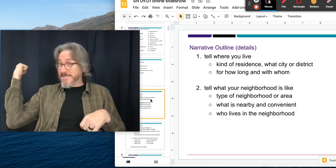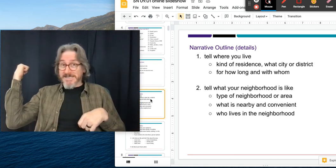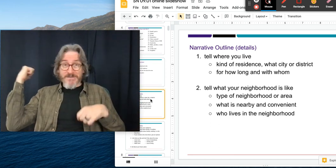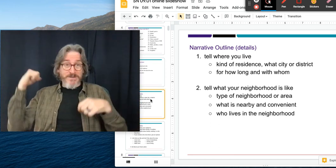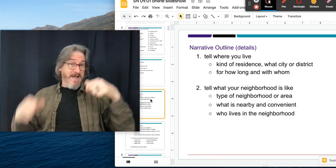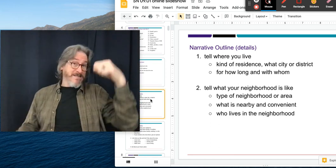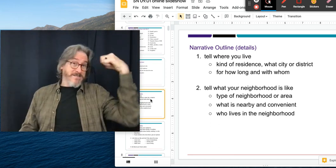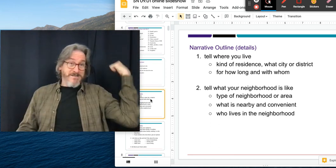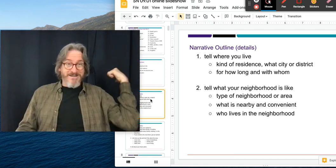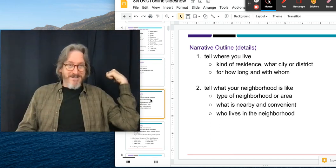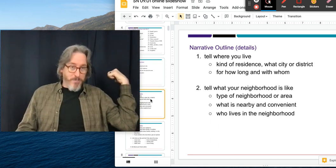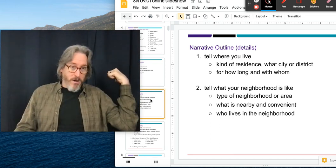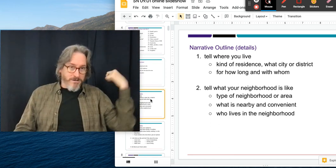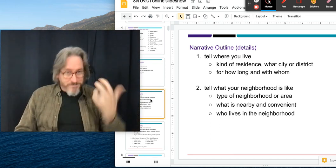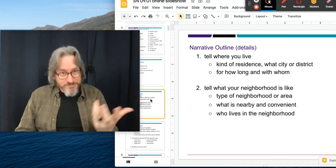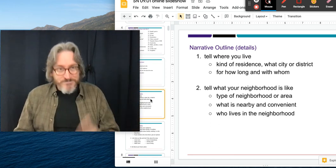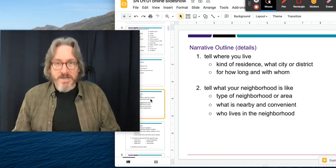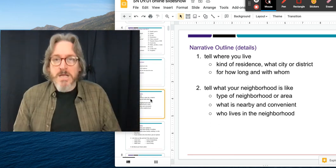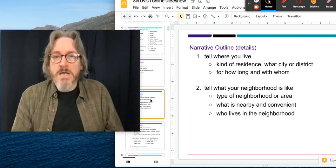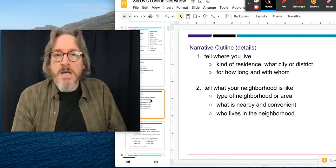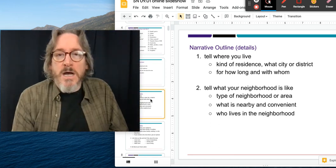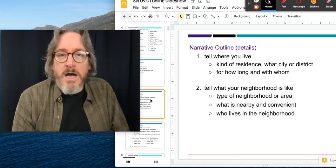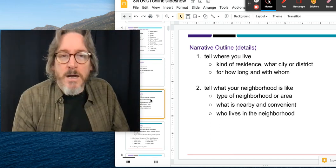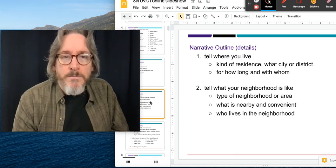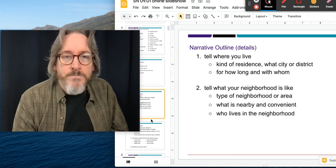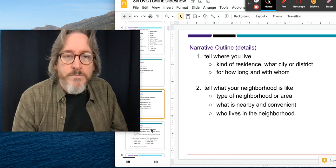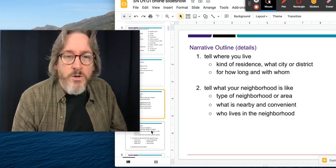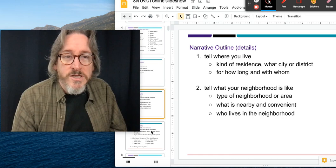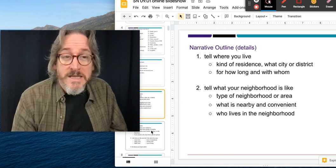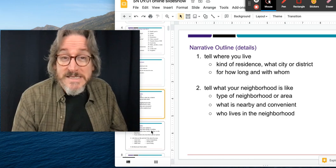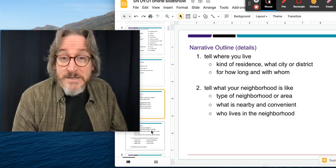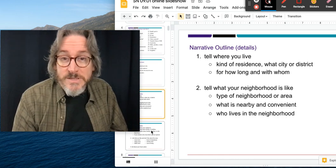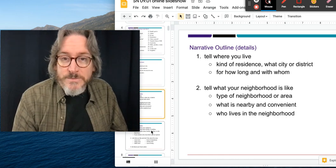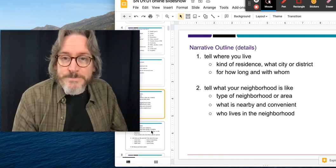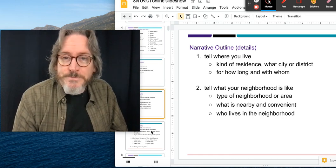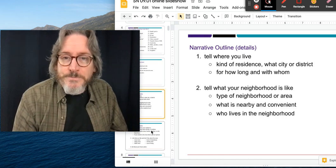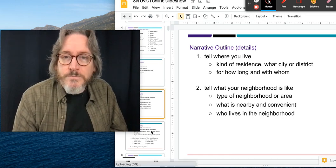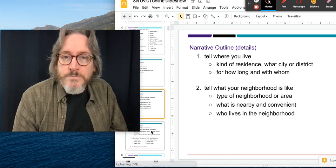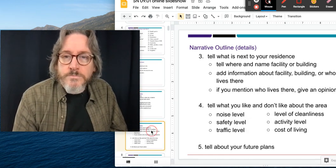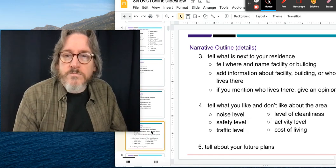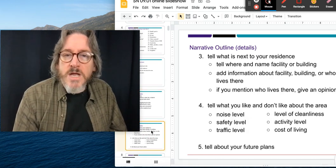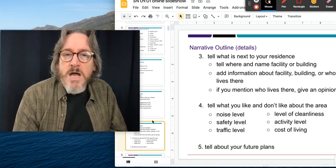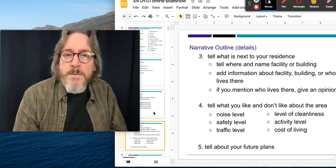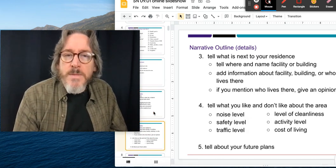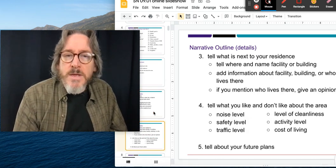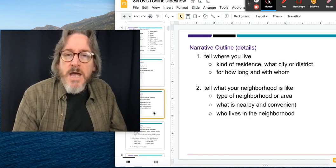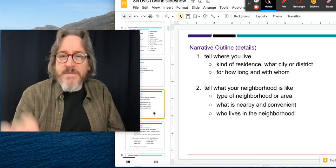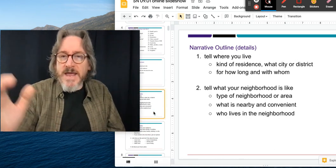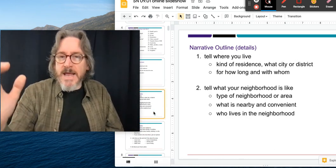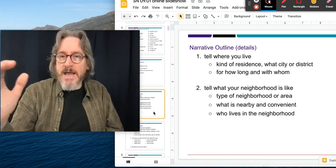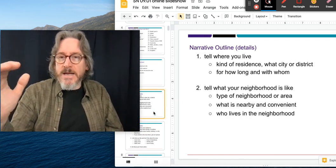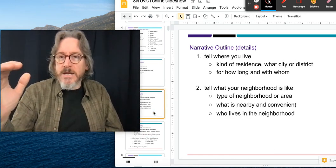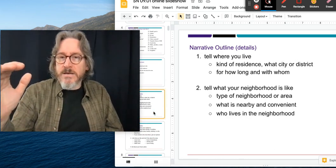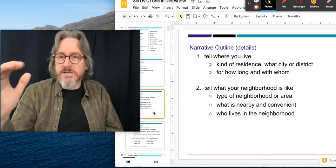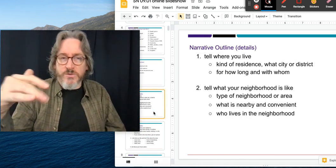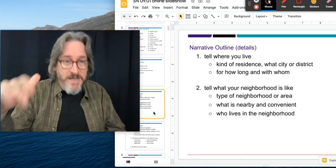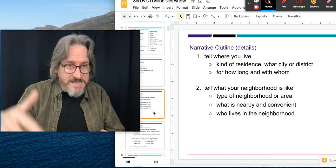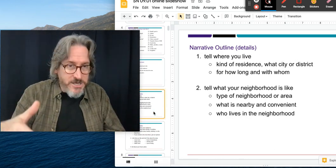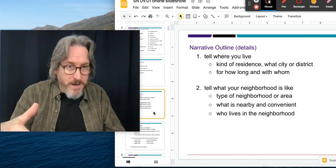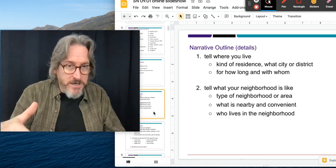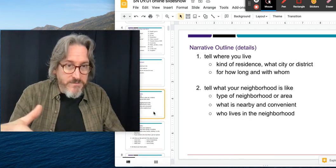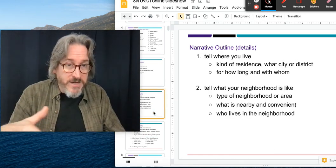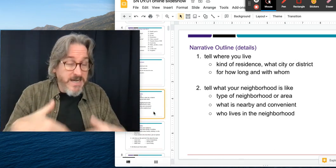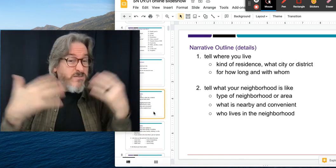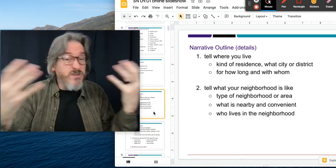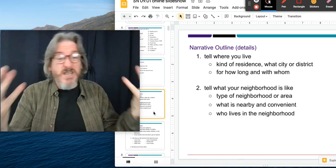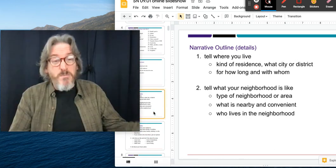church, CVS, bar. But at least I used to. And then, so that's